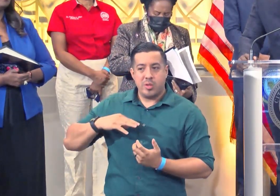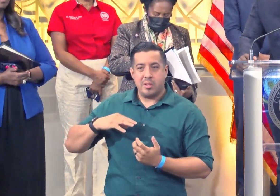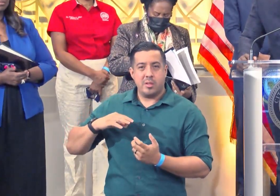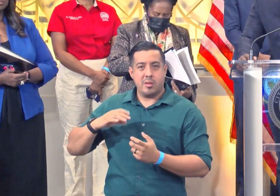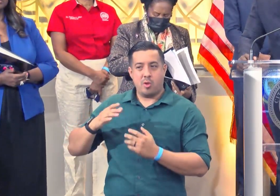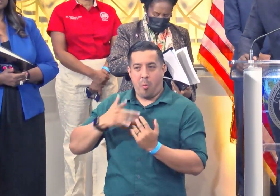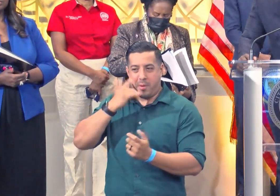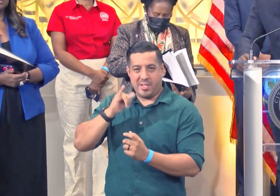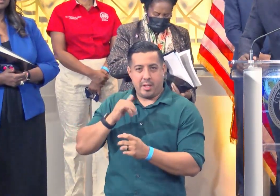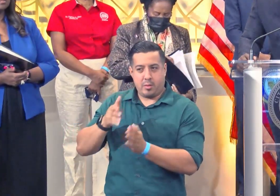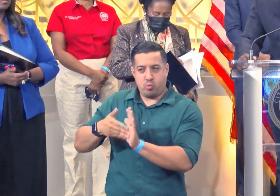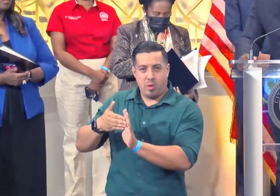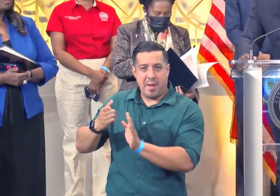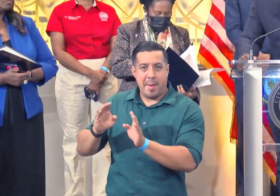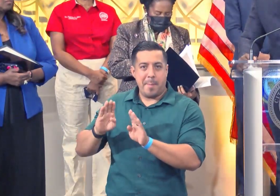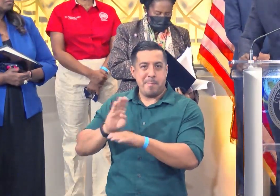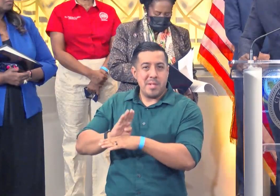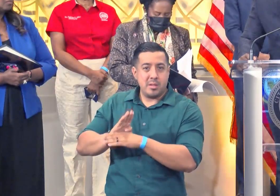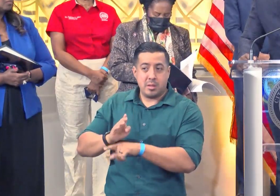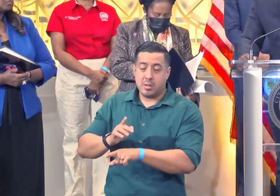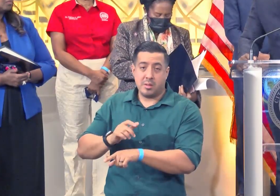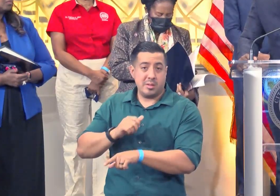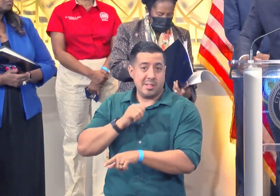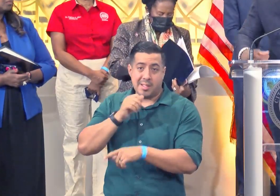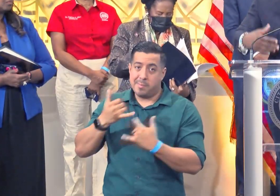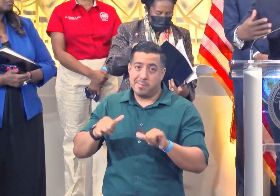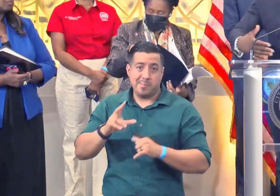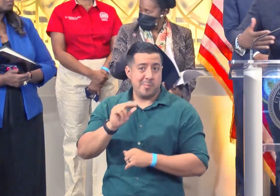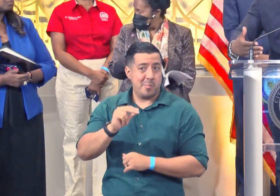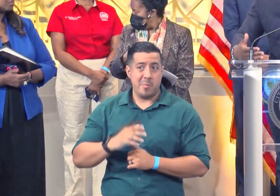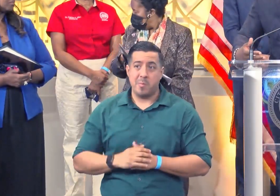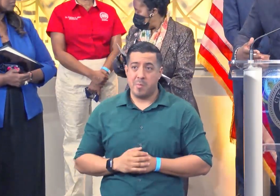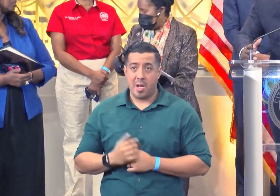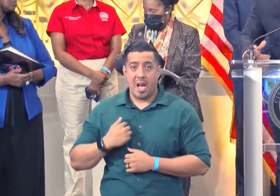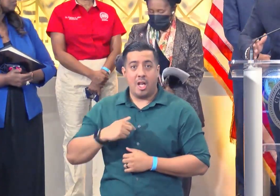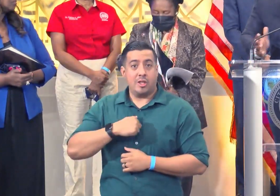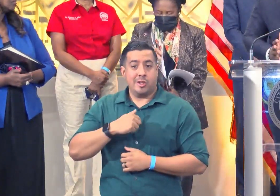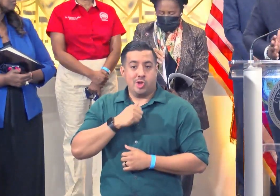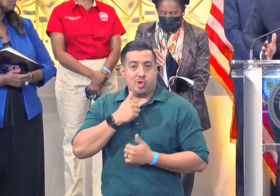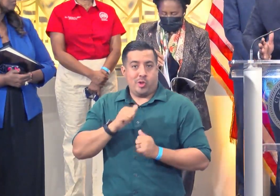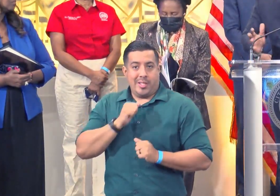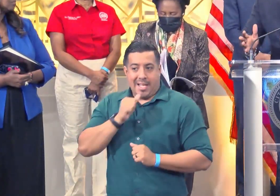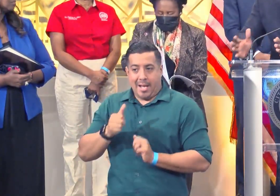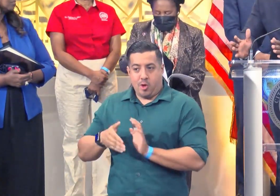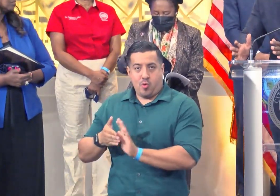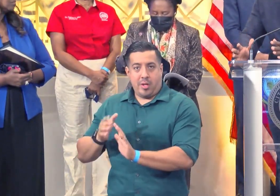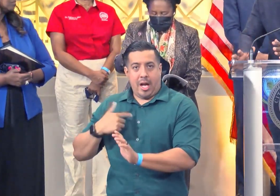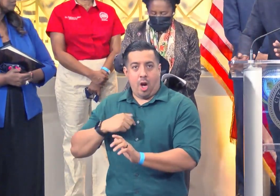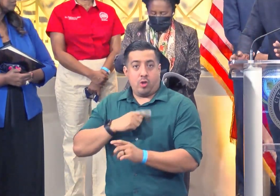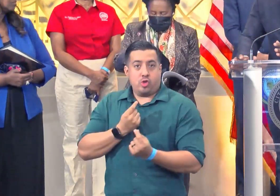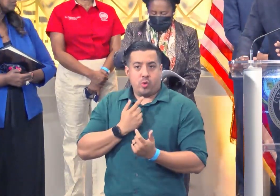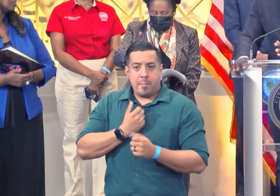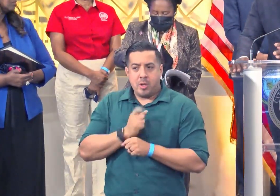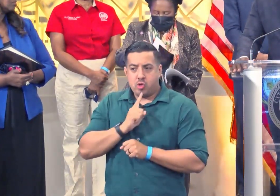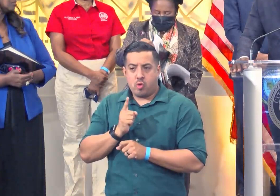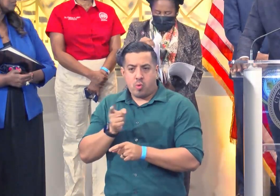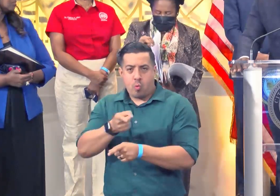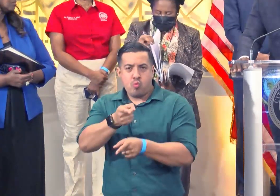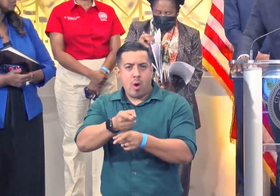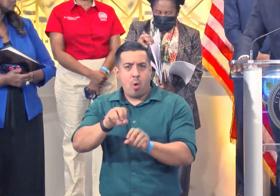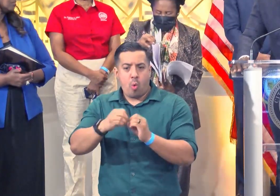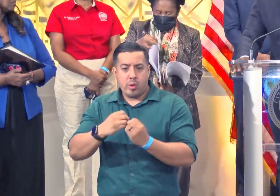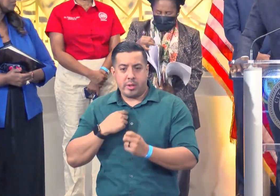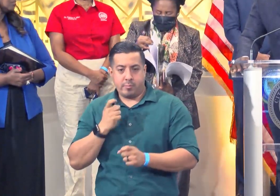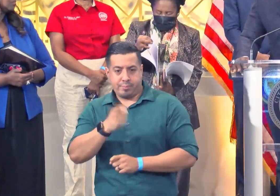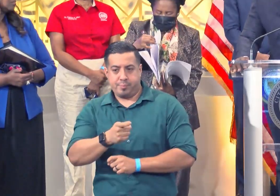business. Mm-hmm. You know, it's not a joke. So I try not to run it. I try to make the donations to the right organizations as we